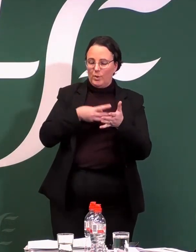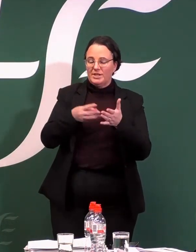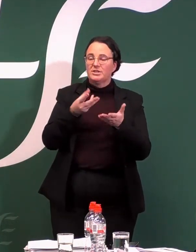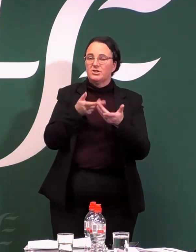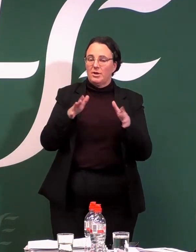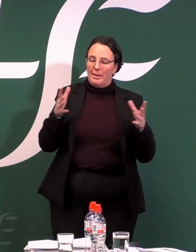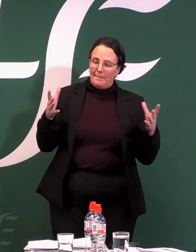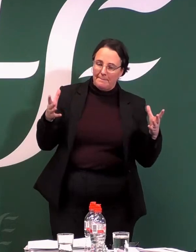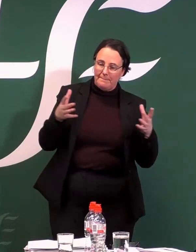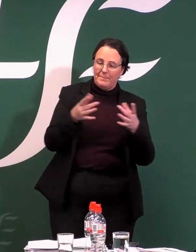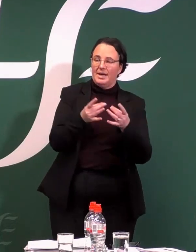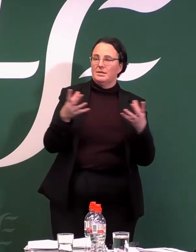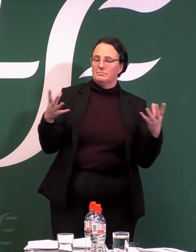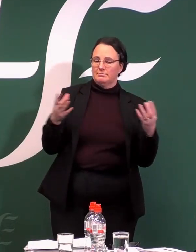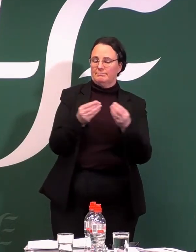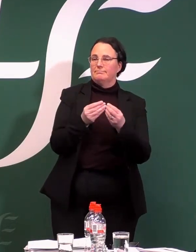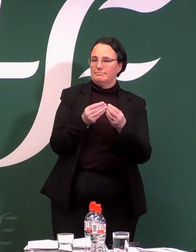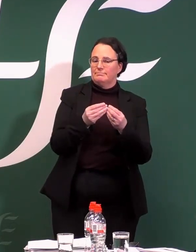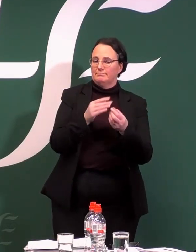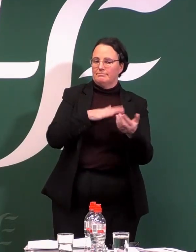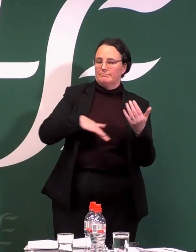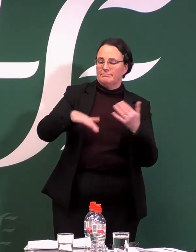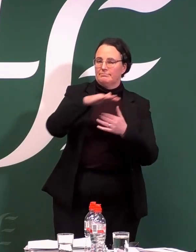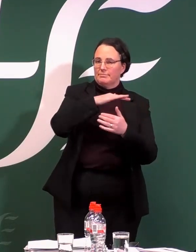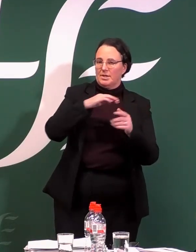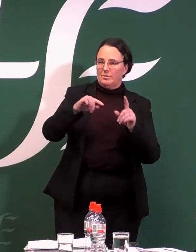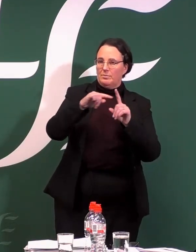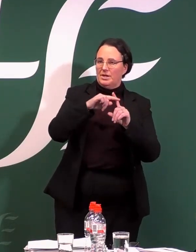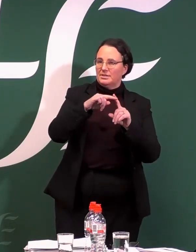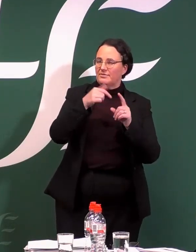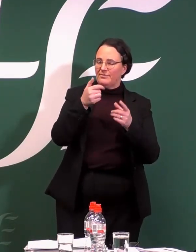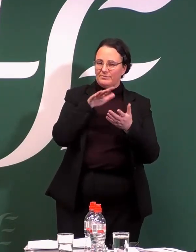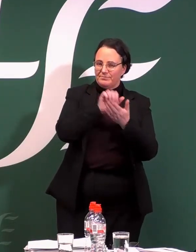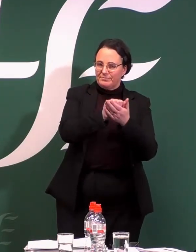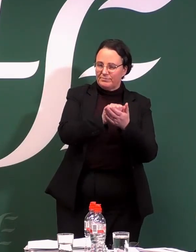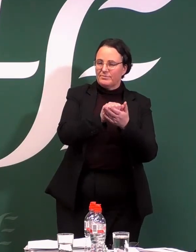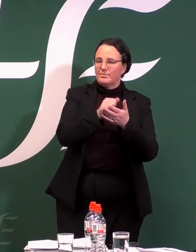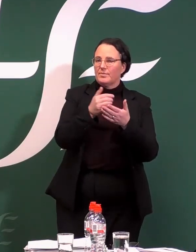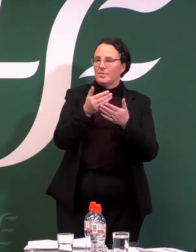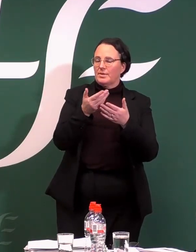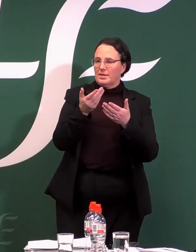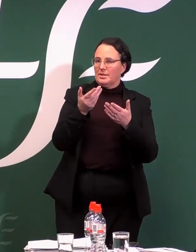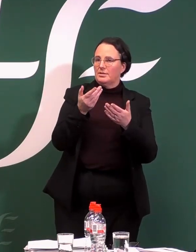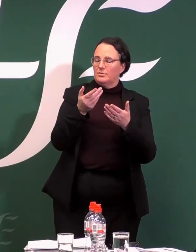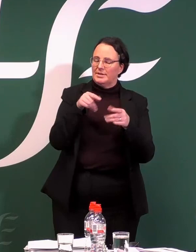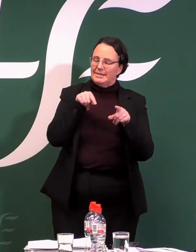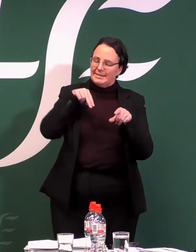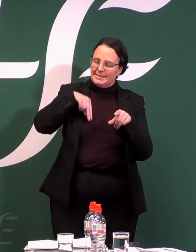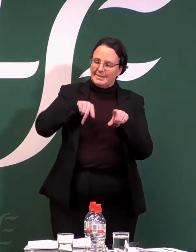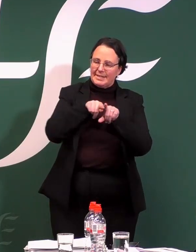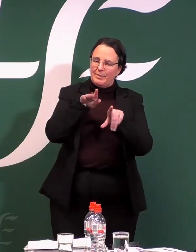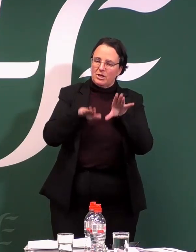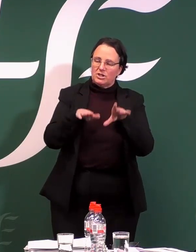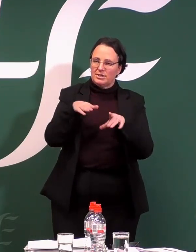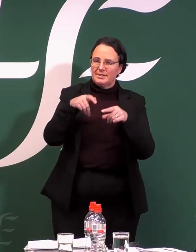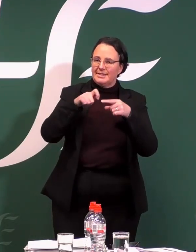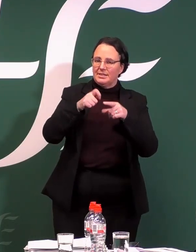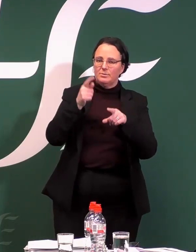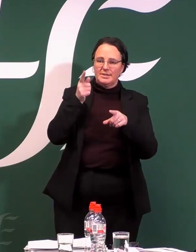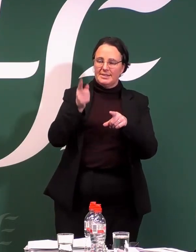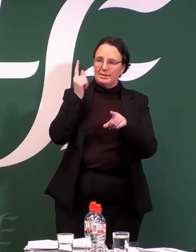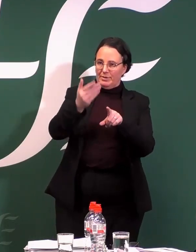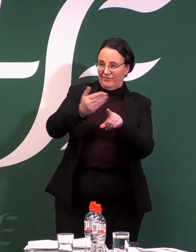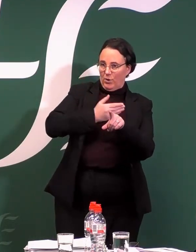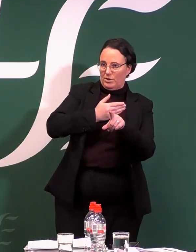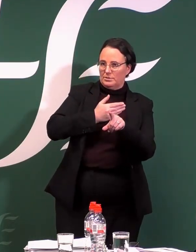together and were at school setting that the positivity of their close contact remained very close for those additional tests that were done. The